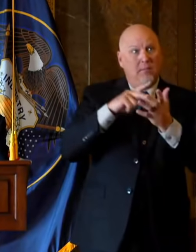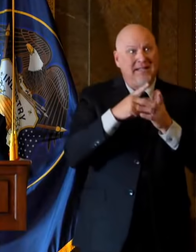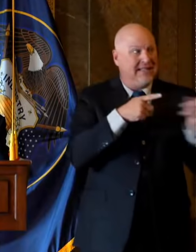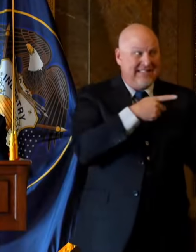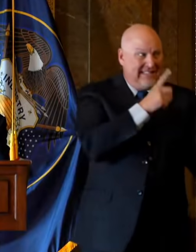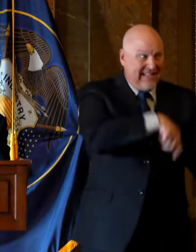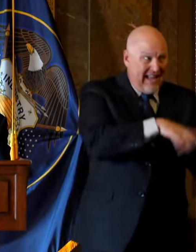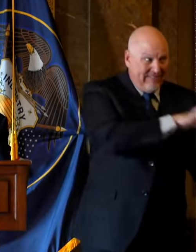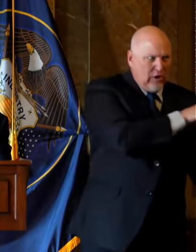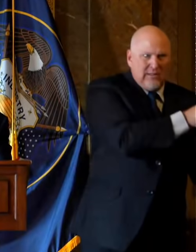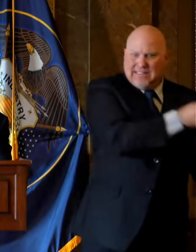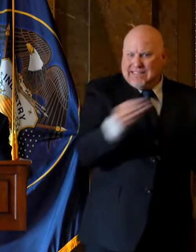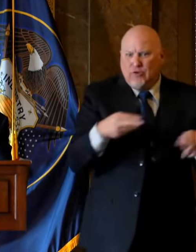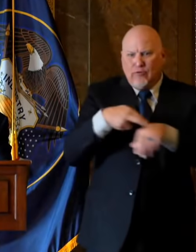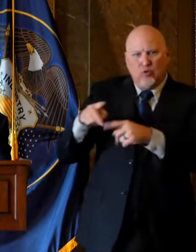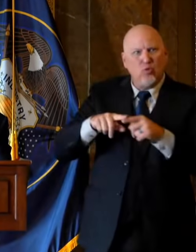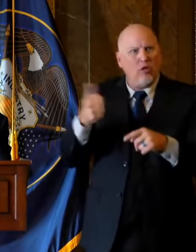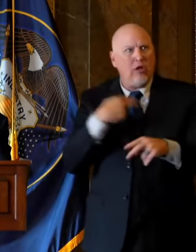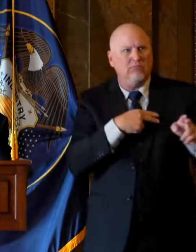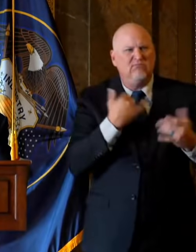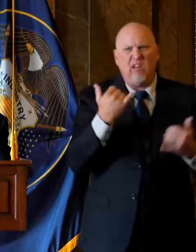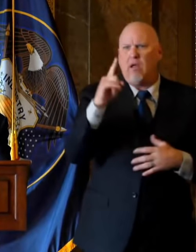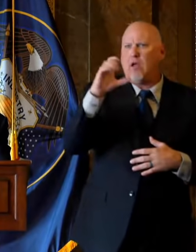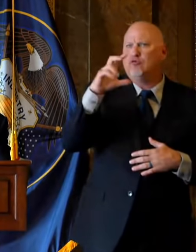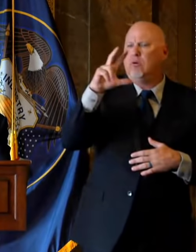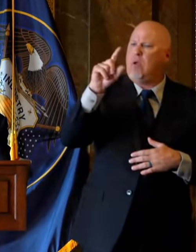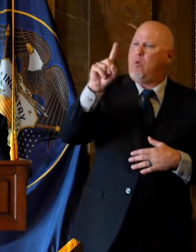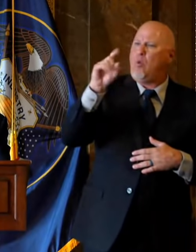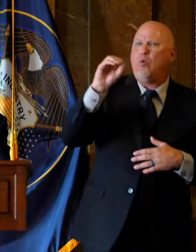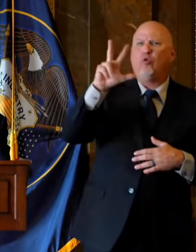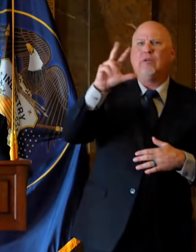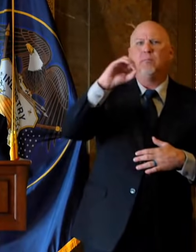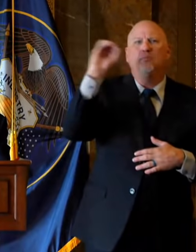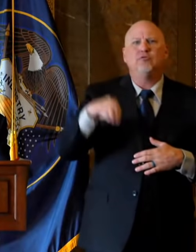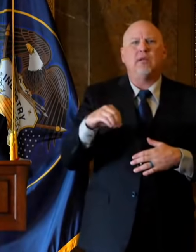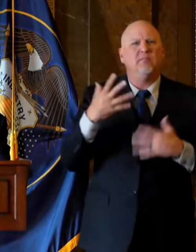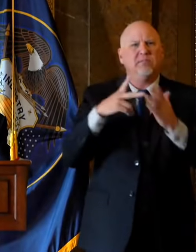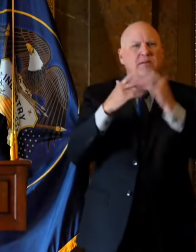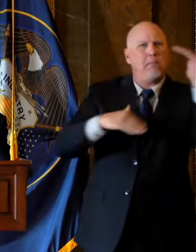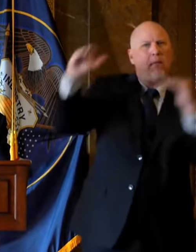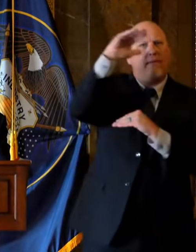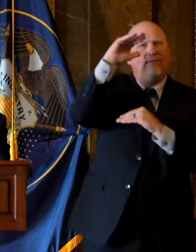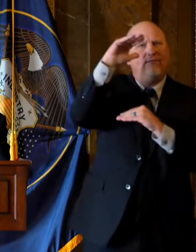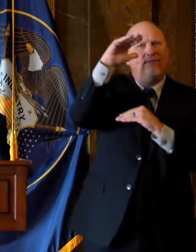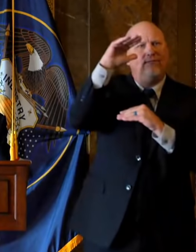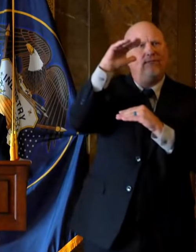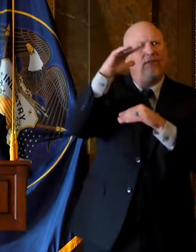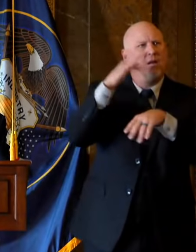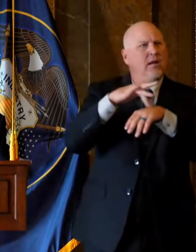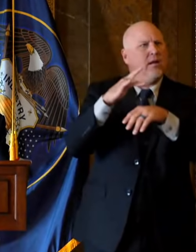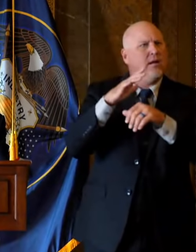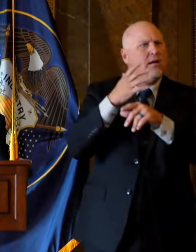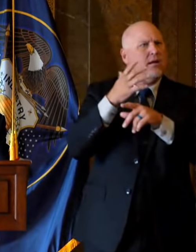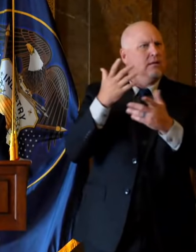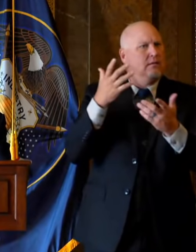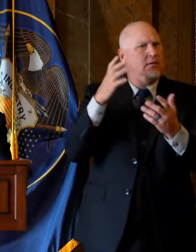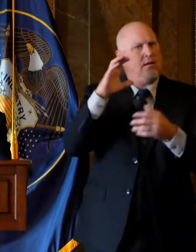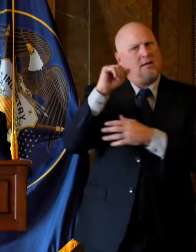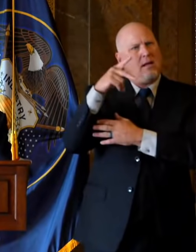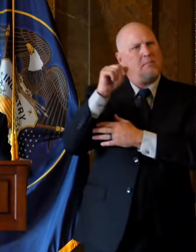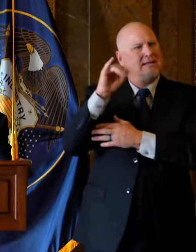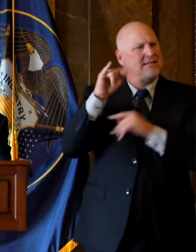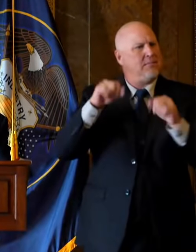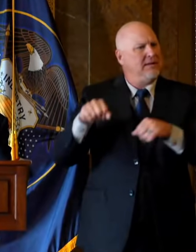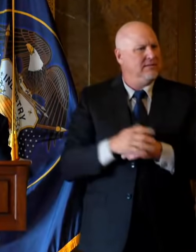ICUs as a whole are at 100.5% of capacity. We have had more